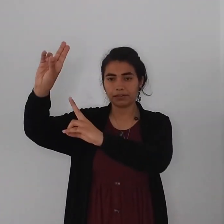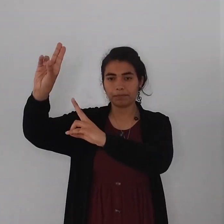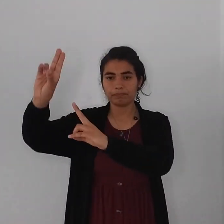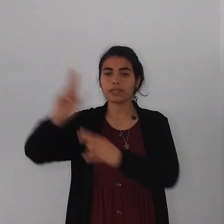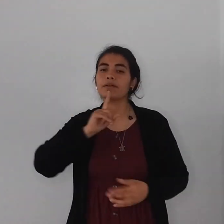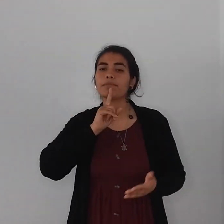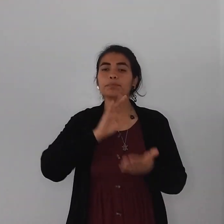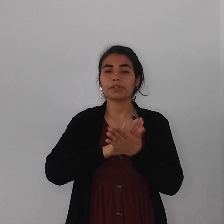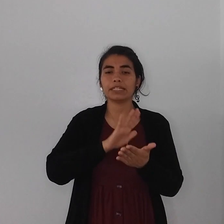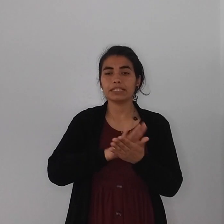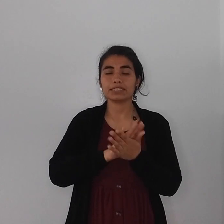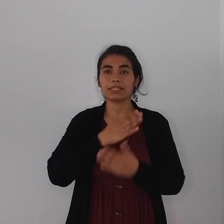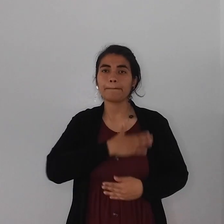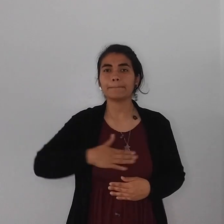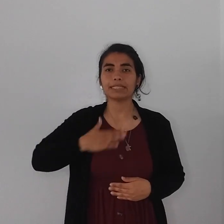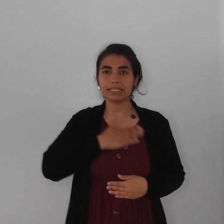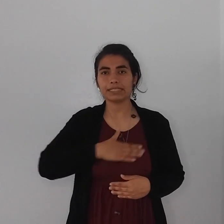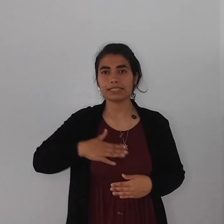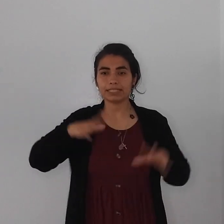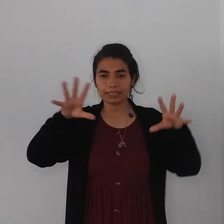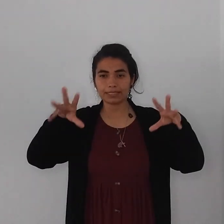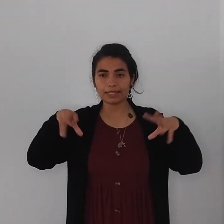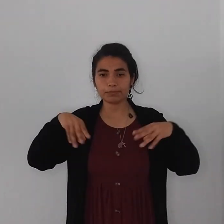honor, praise, please, accept,